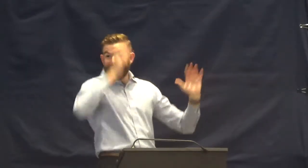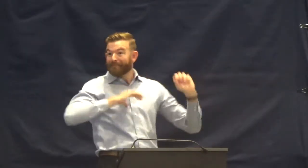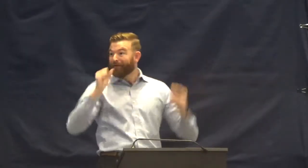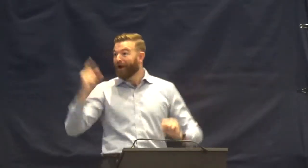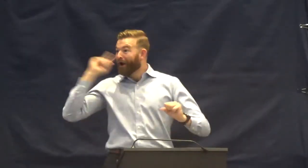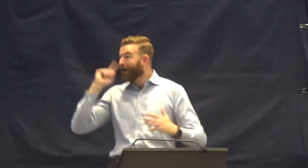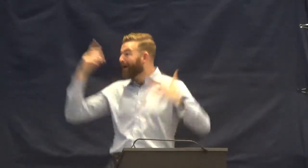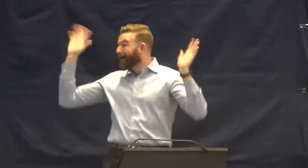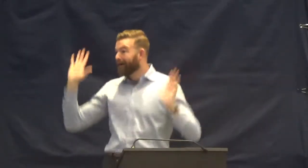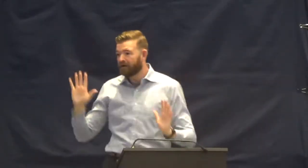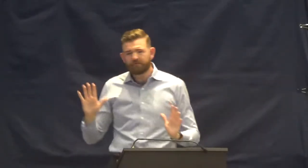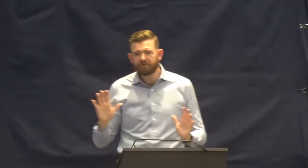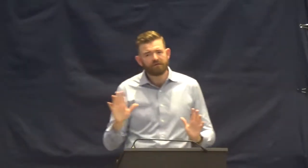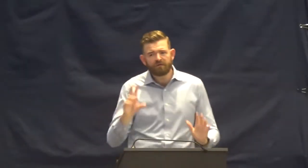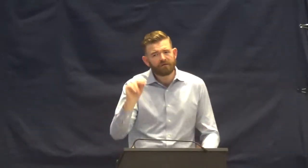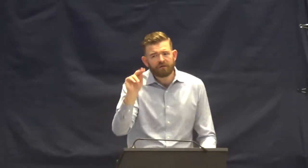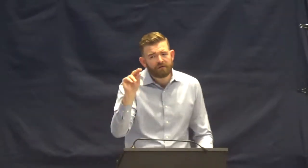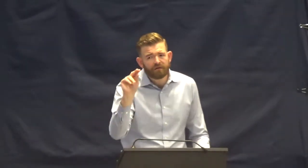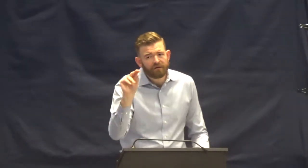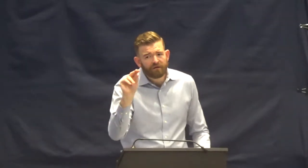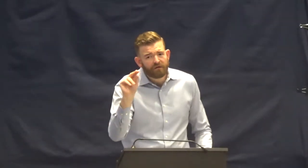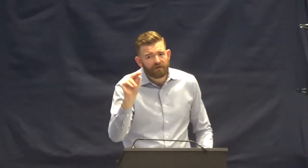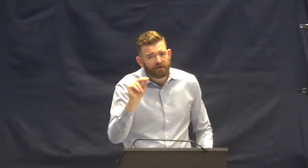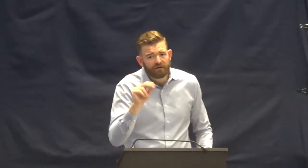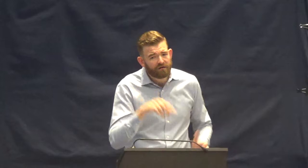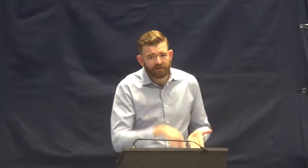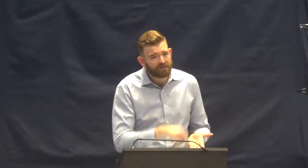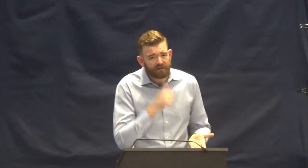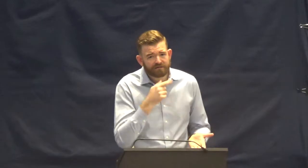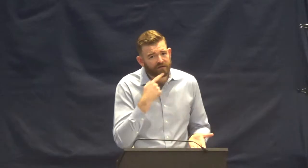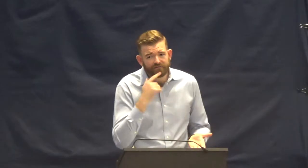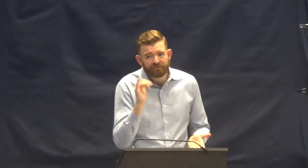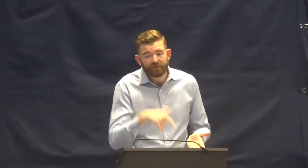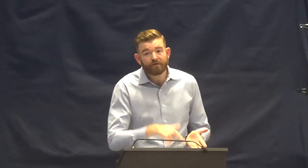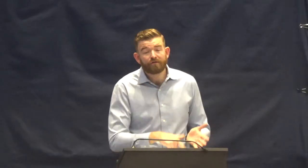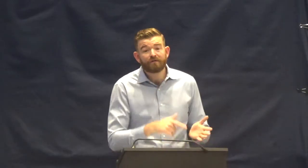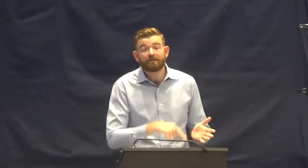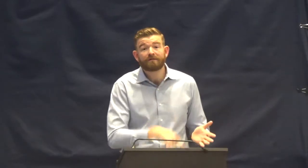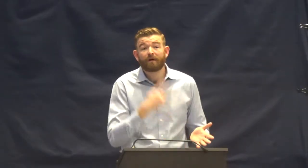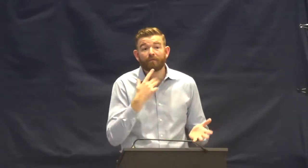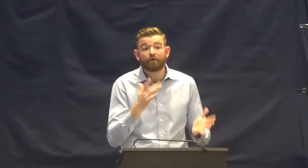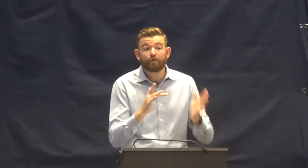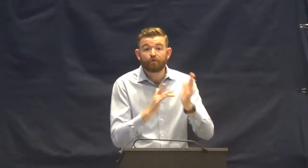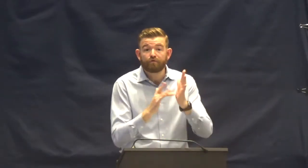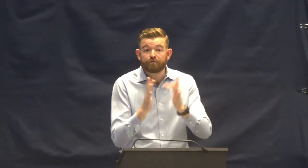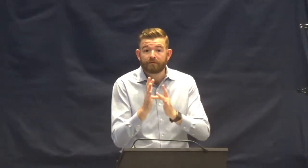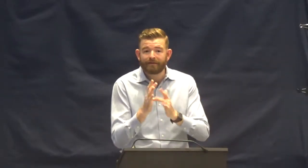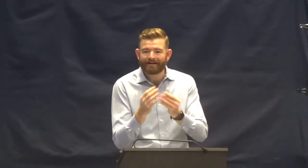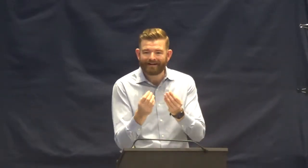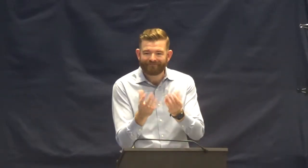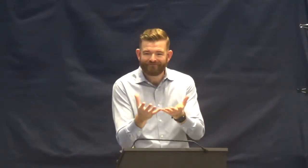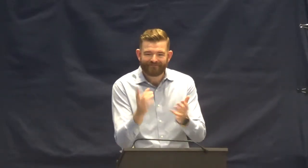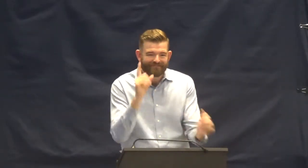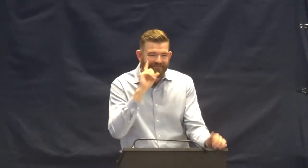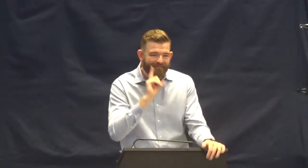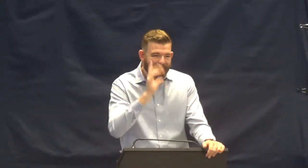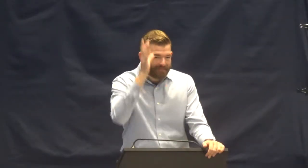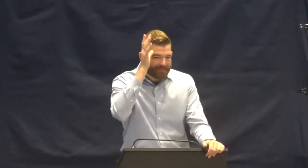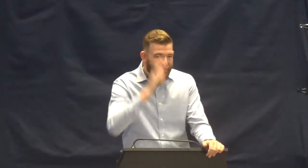do, once he performed that miracle, was he done? He was not. It says what Jesus